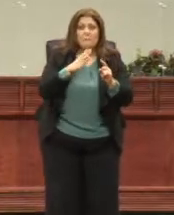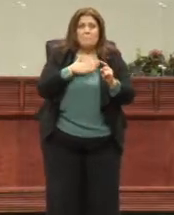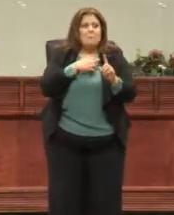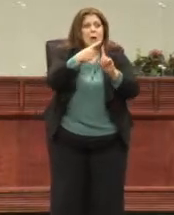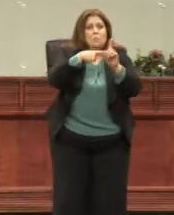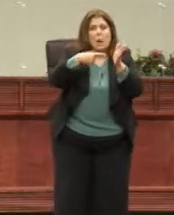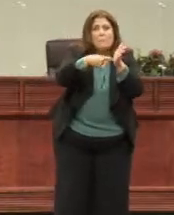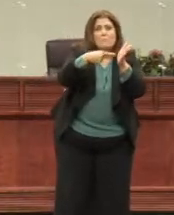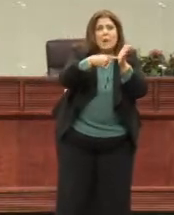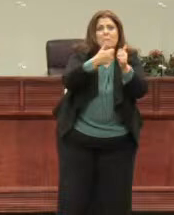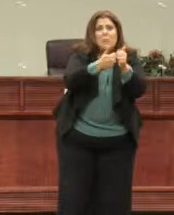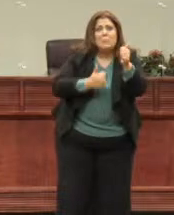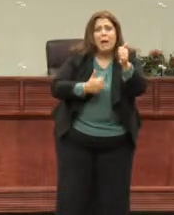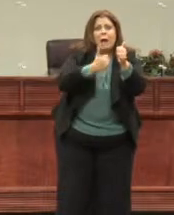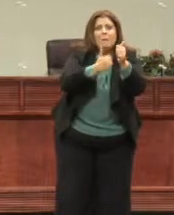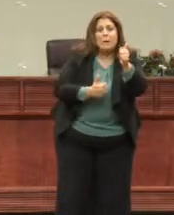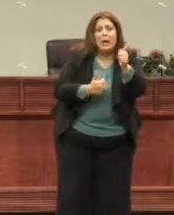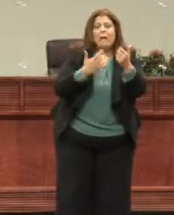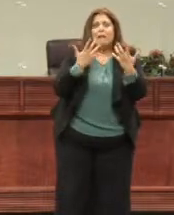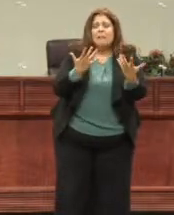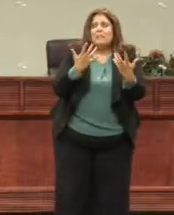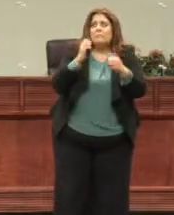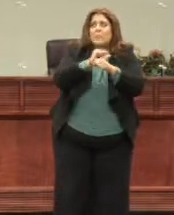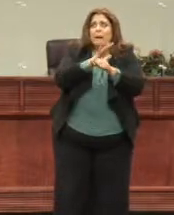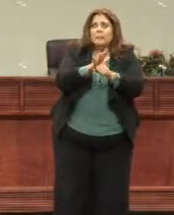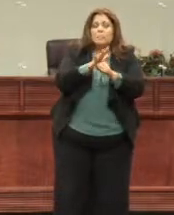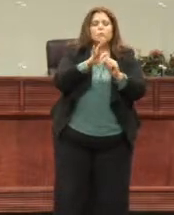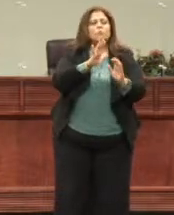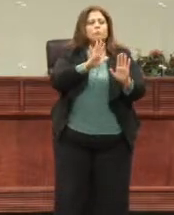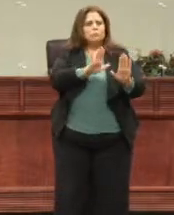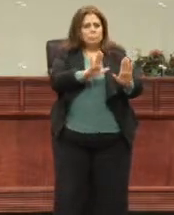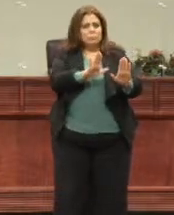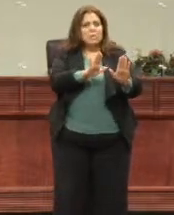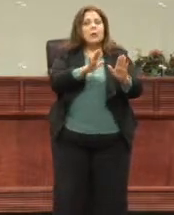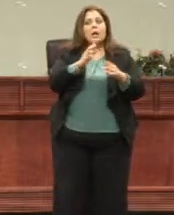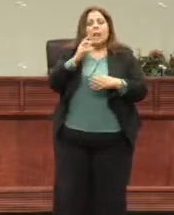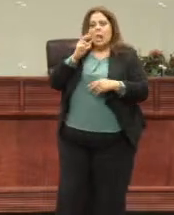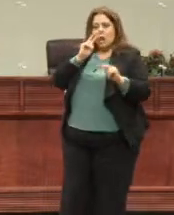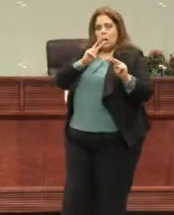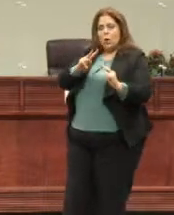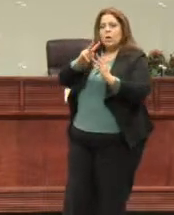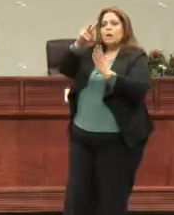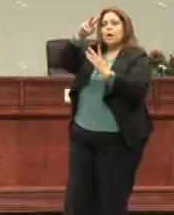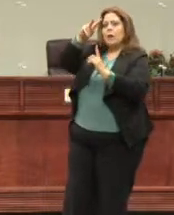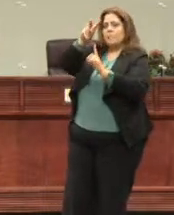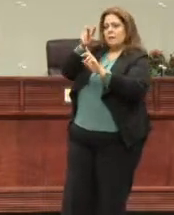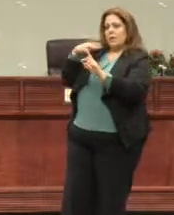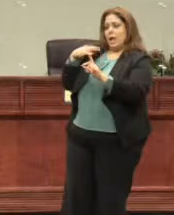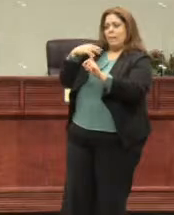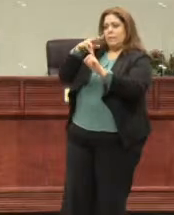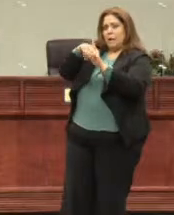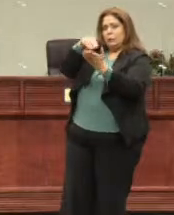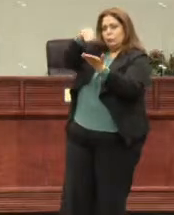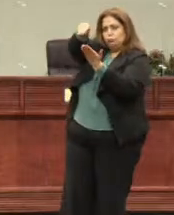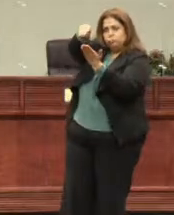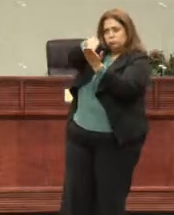due to the pandemic to please consider making application through our website at